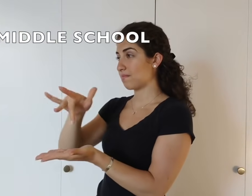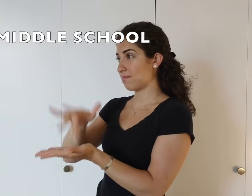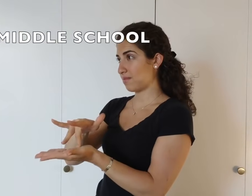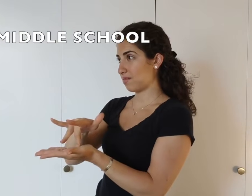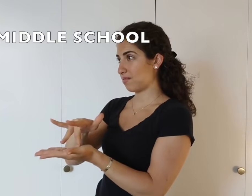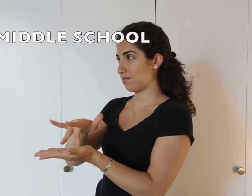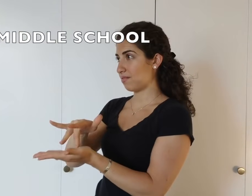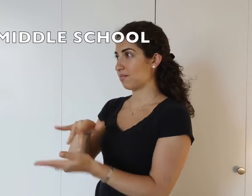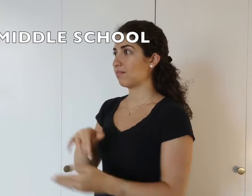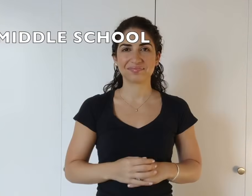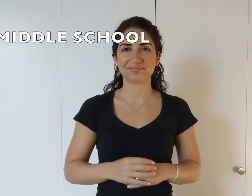middle,